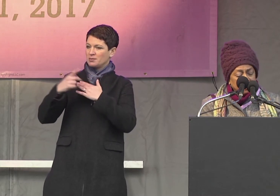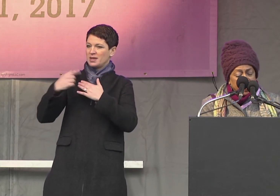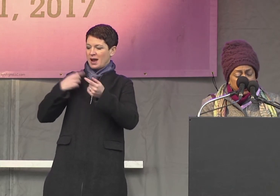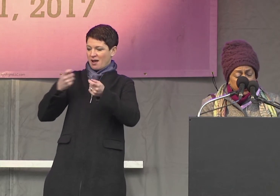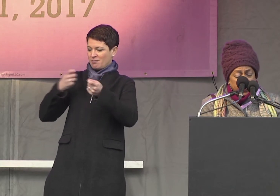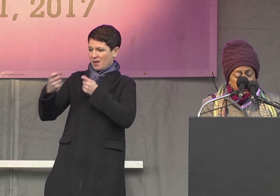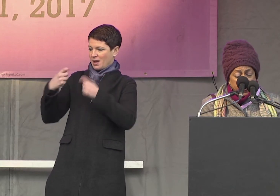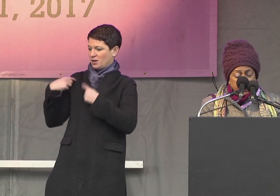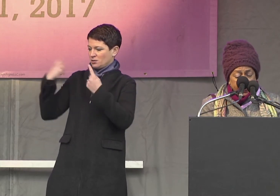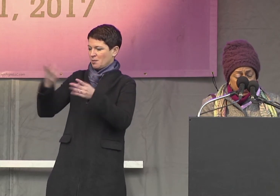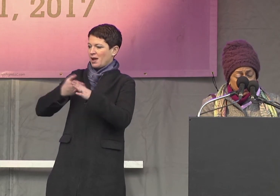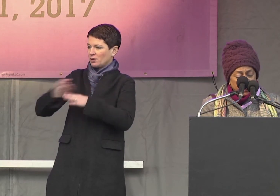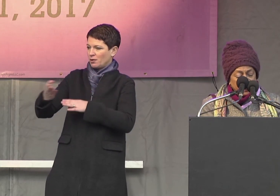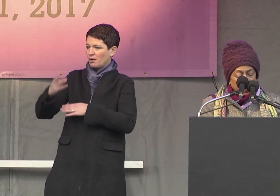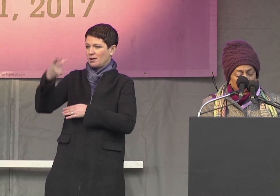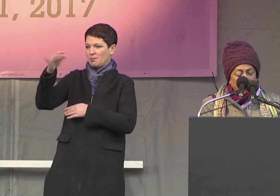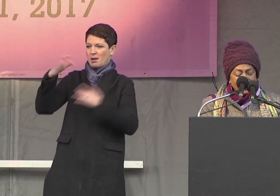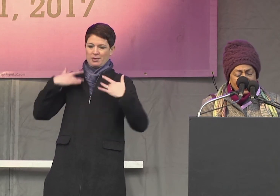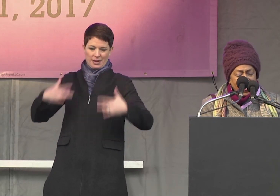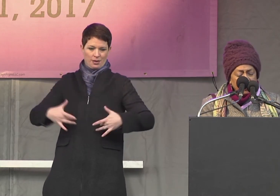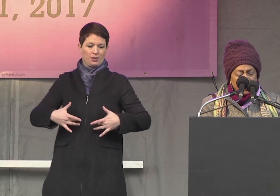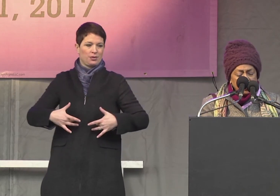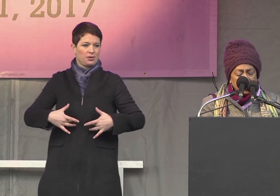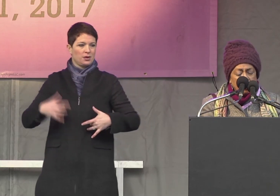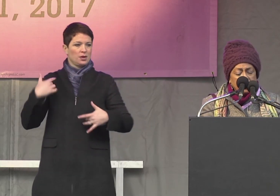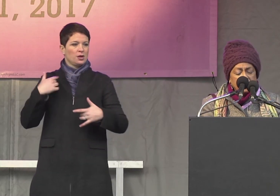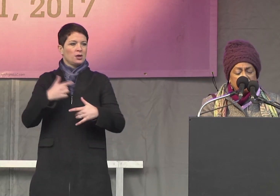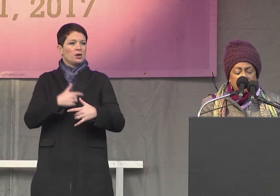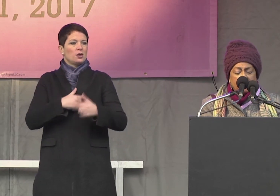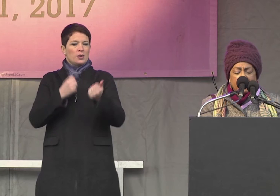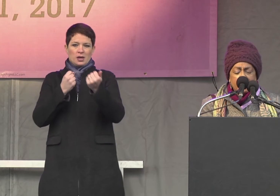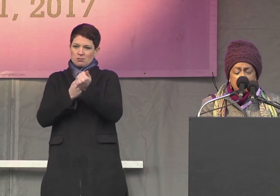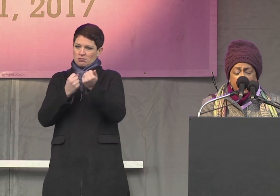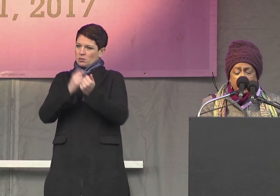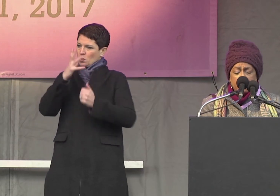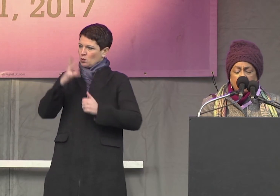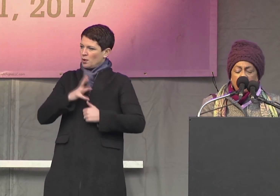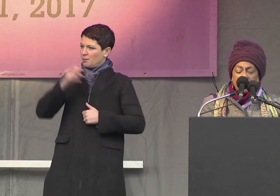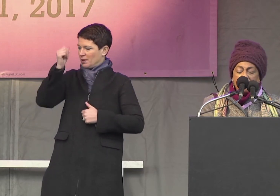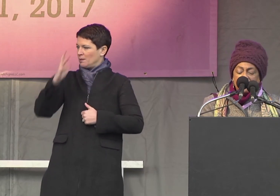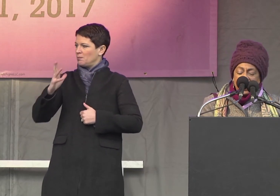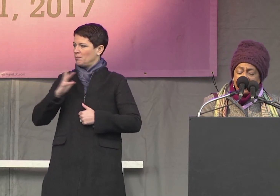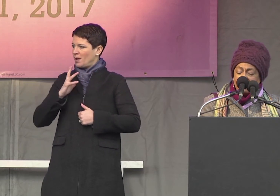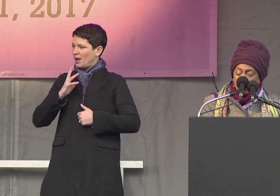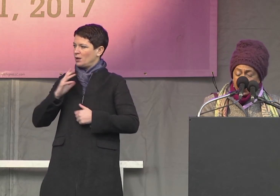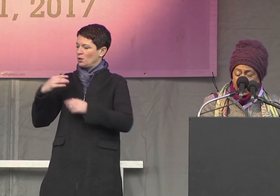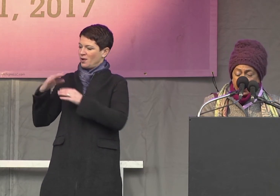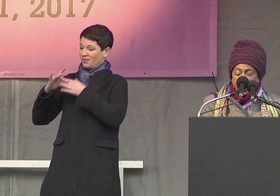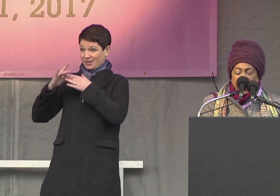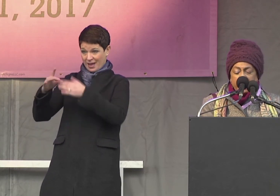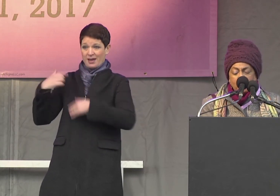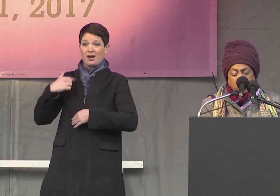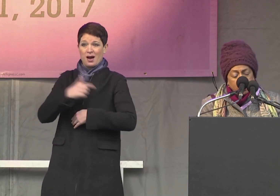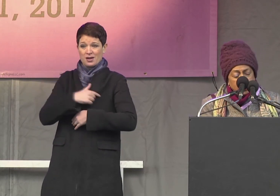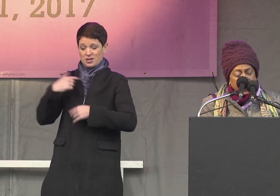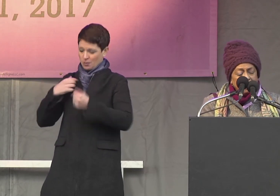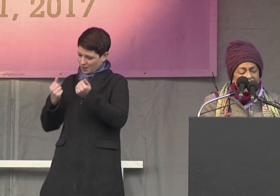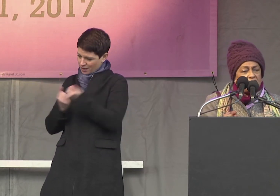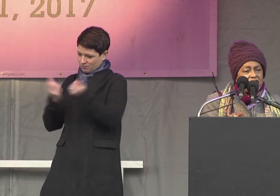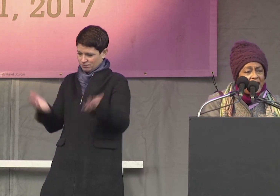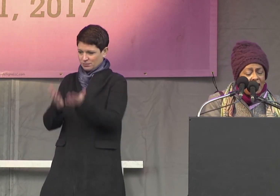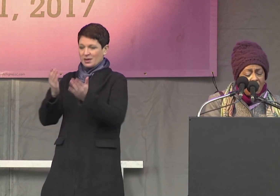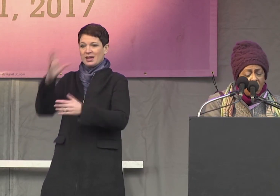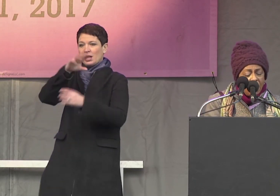managed during my career in public health. We stand on the shoulders of women and men who have led the way,